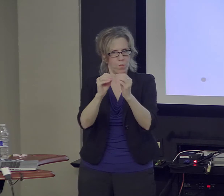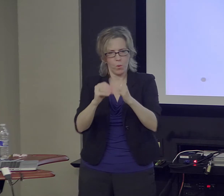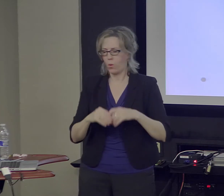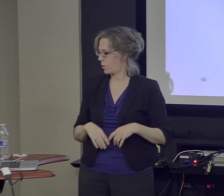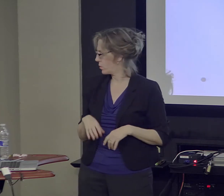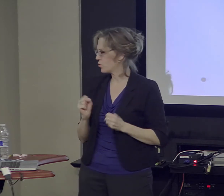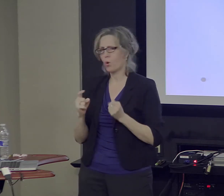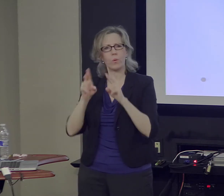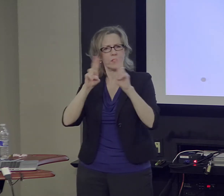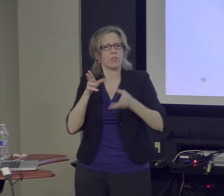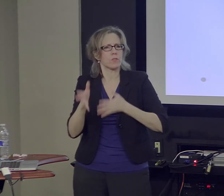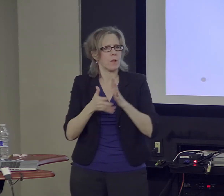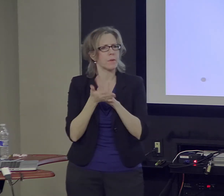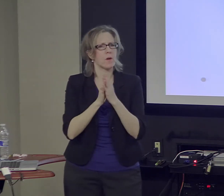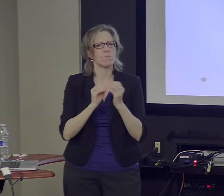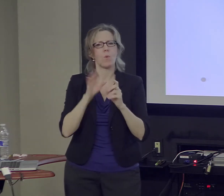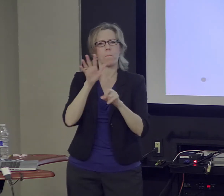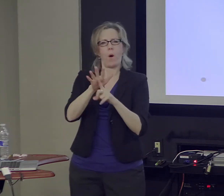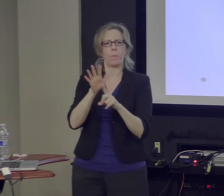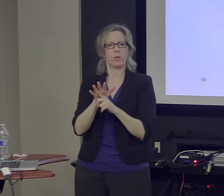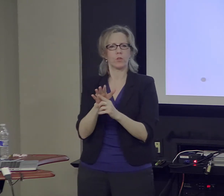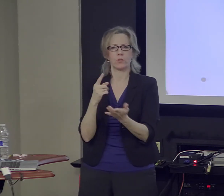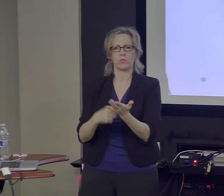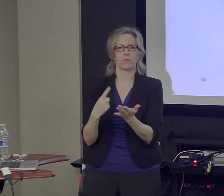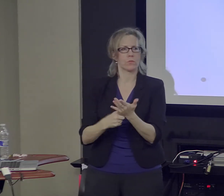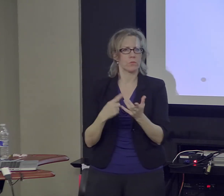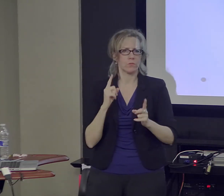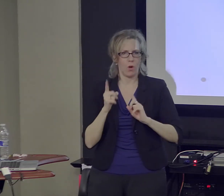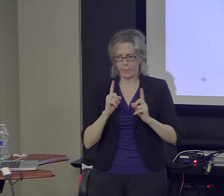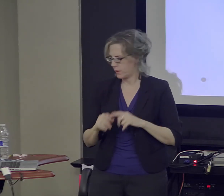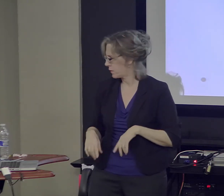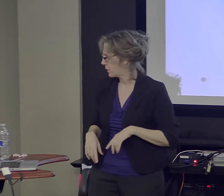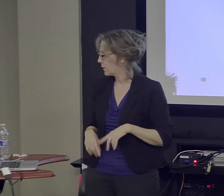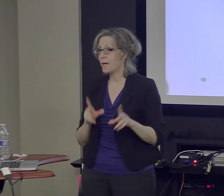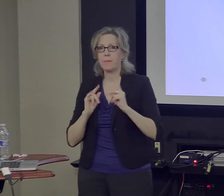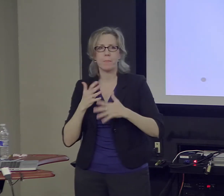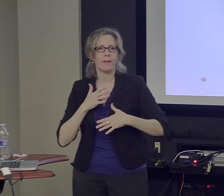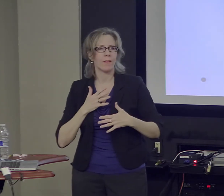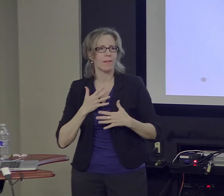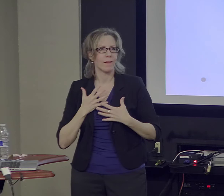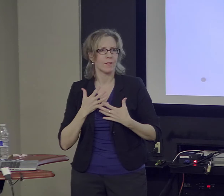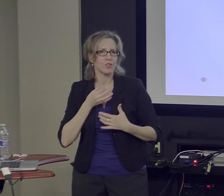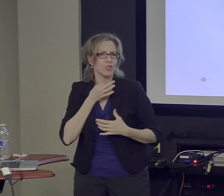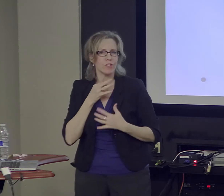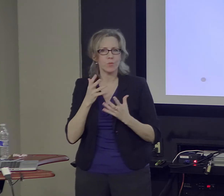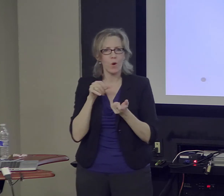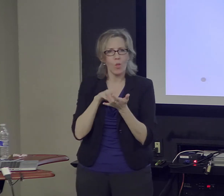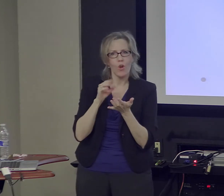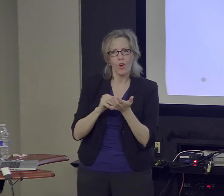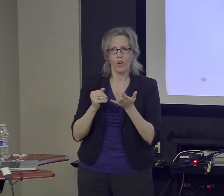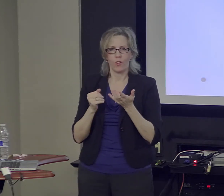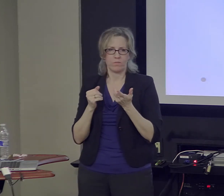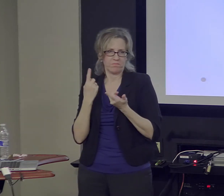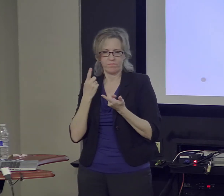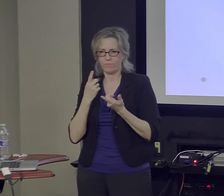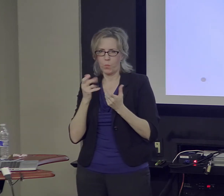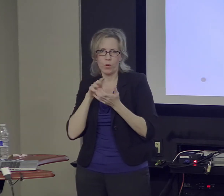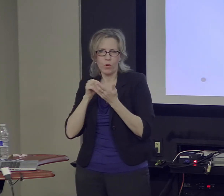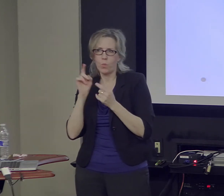into contact. And so international sign has become a more popular topic of subject.